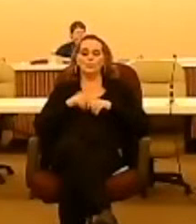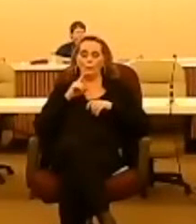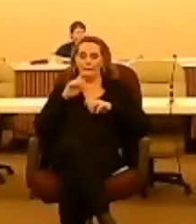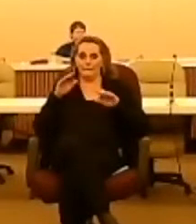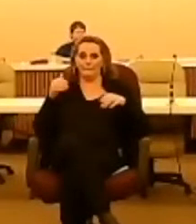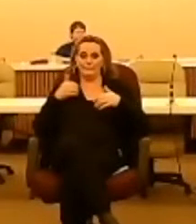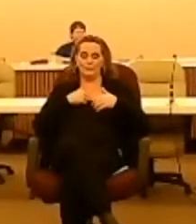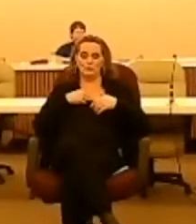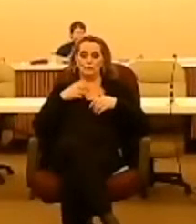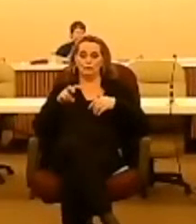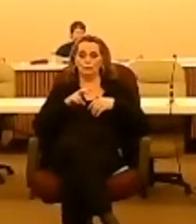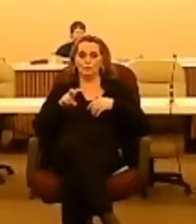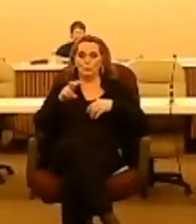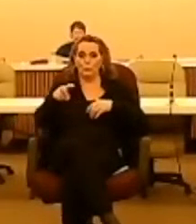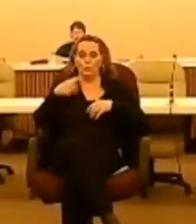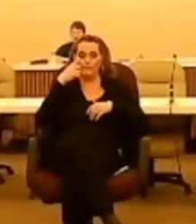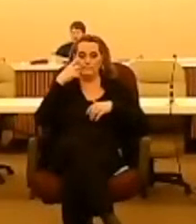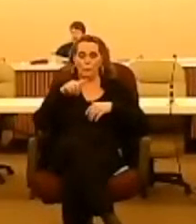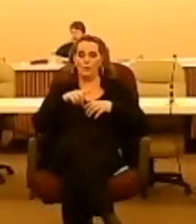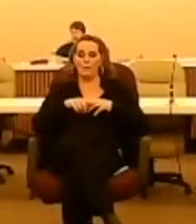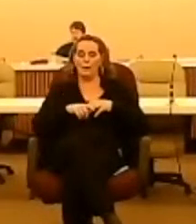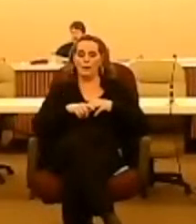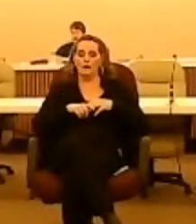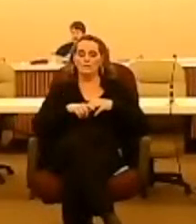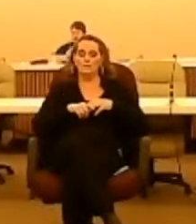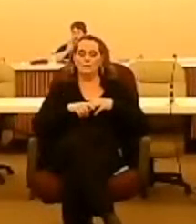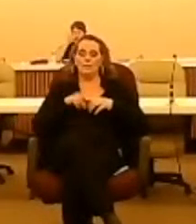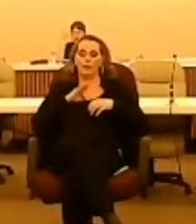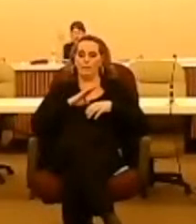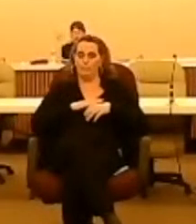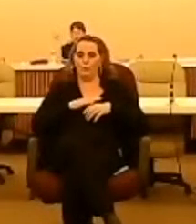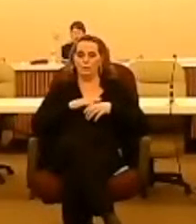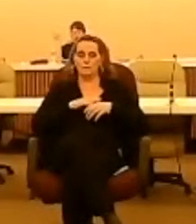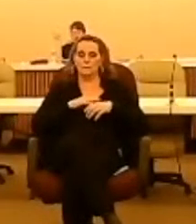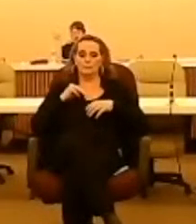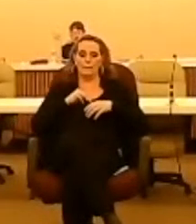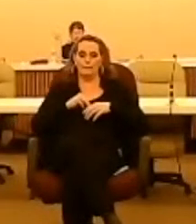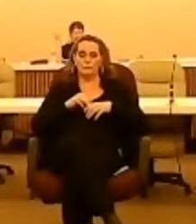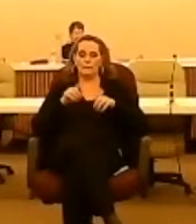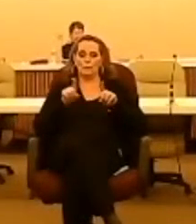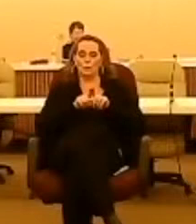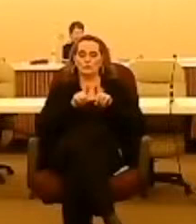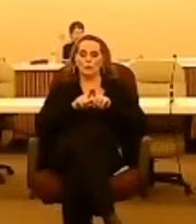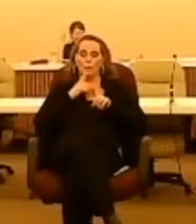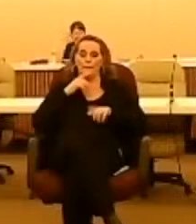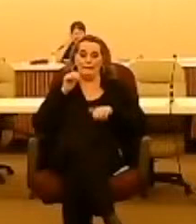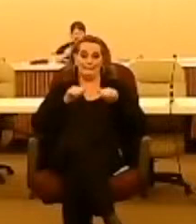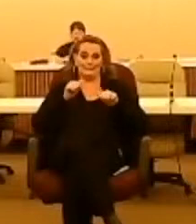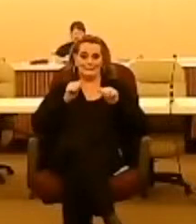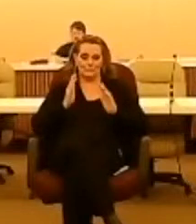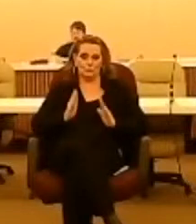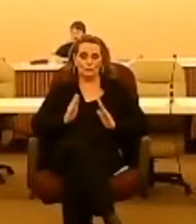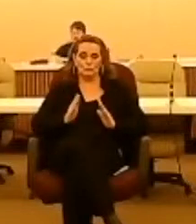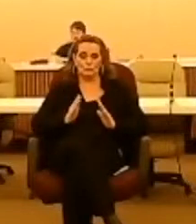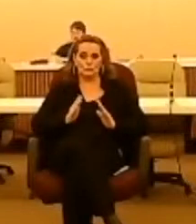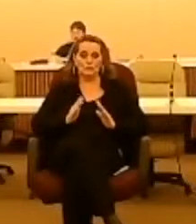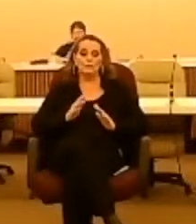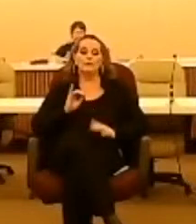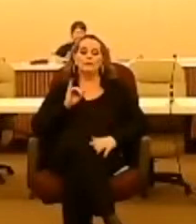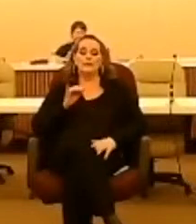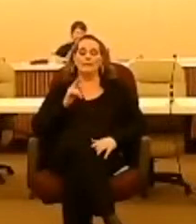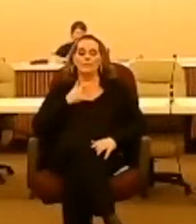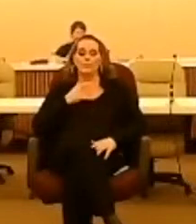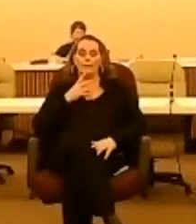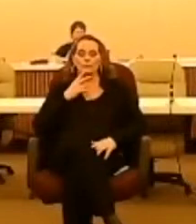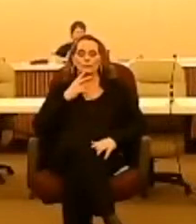a tour for the board members as well as the assessors. If we want to get a look